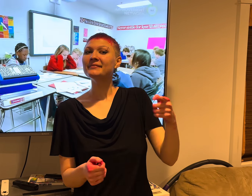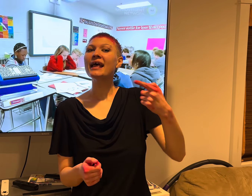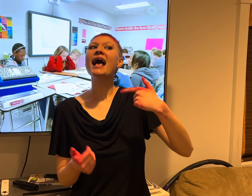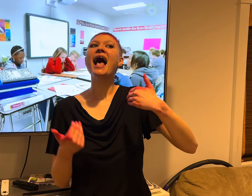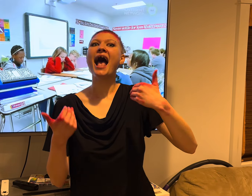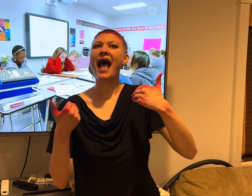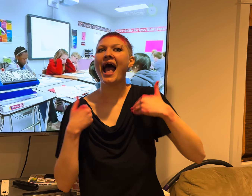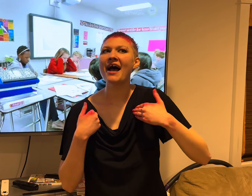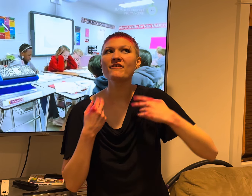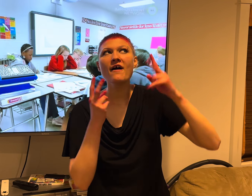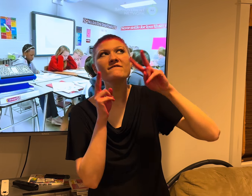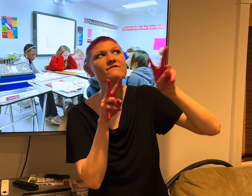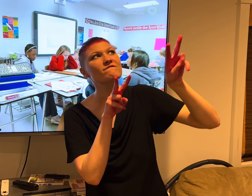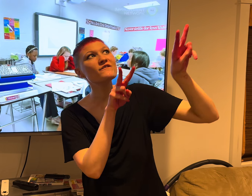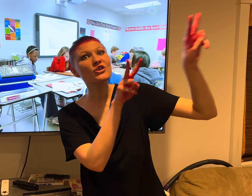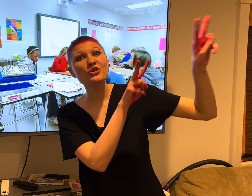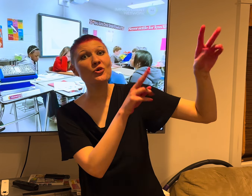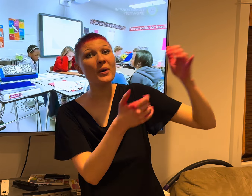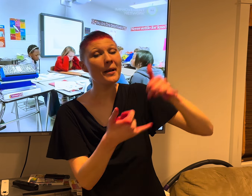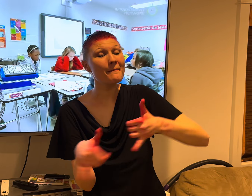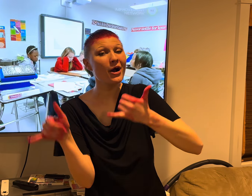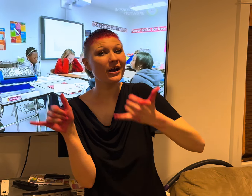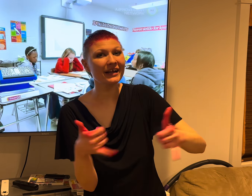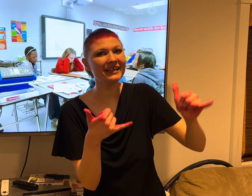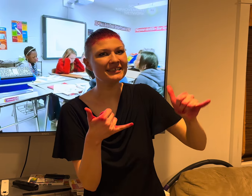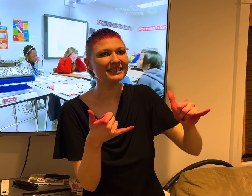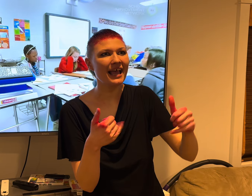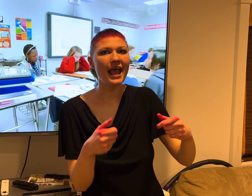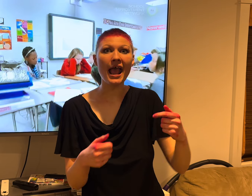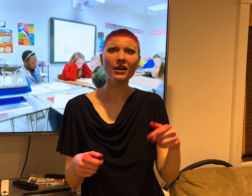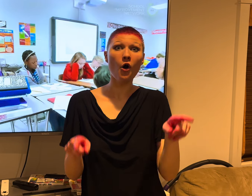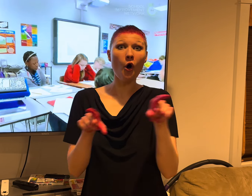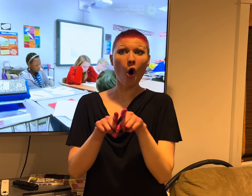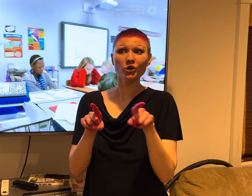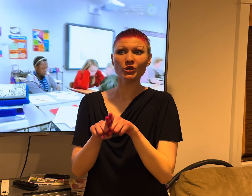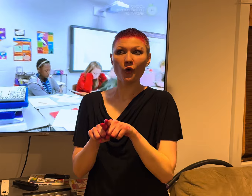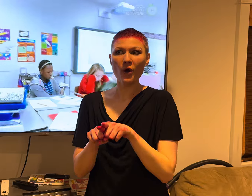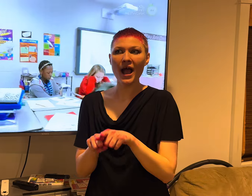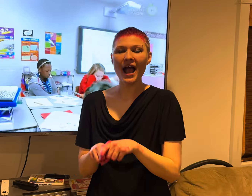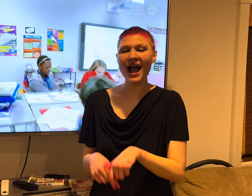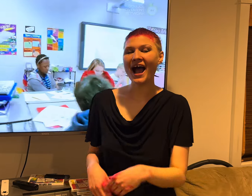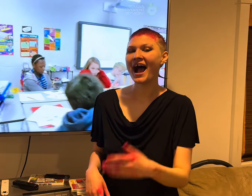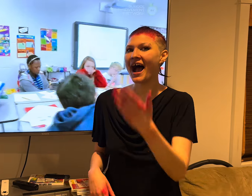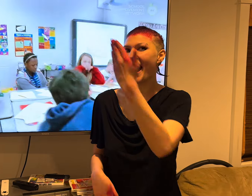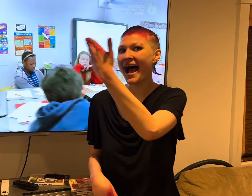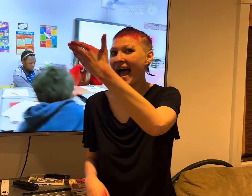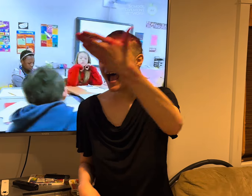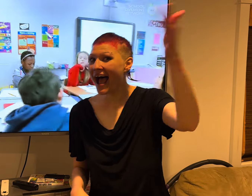the International Space Station are planning to watch the event. Anything